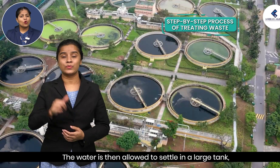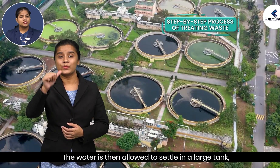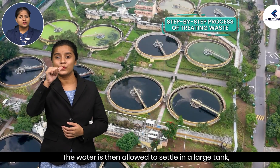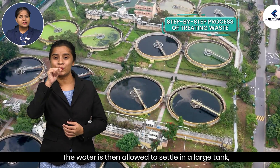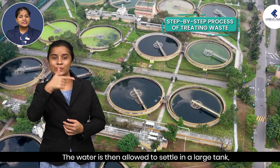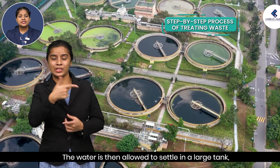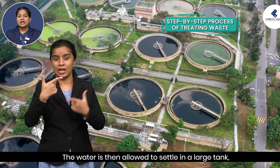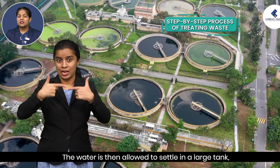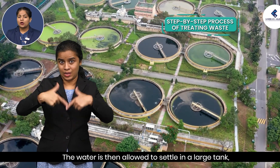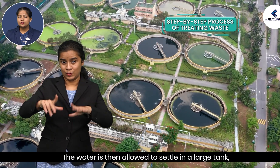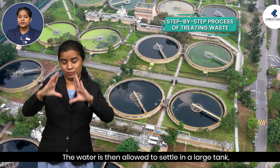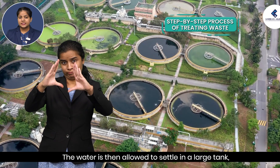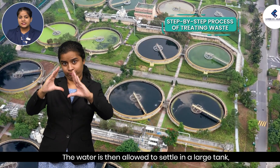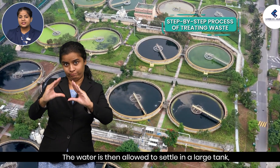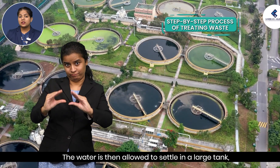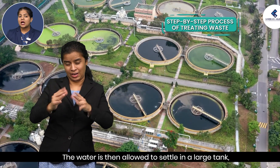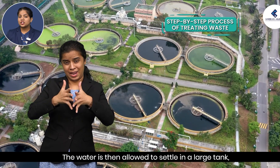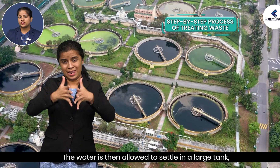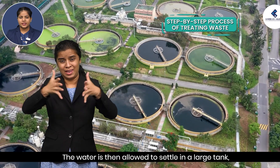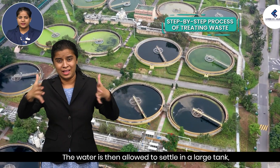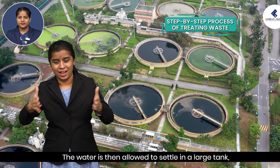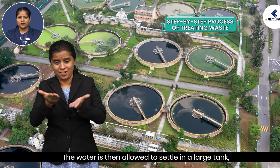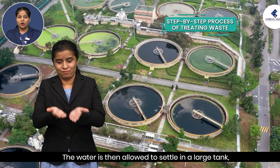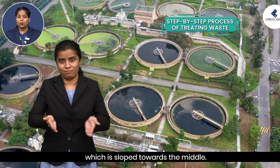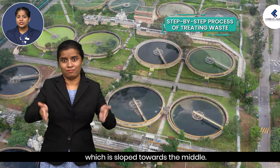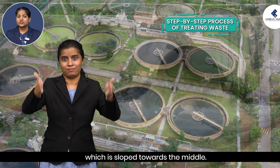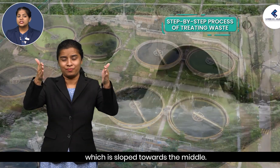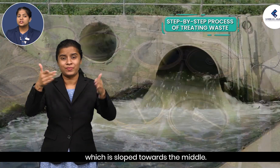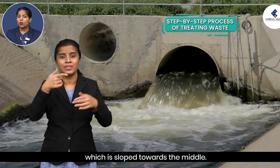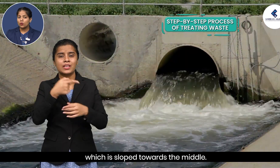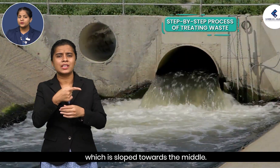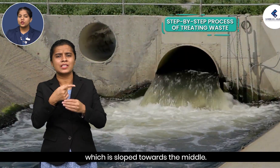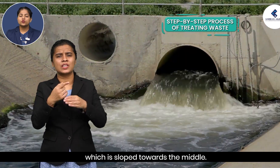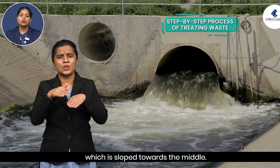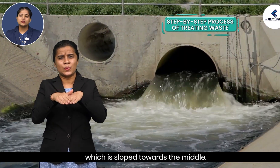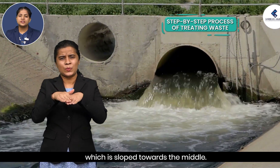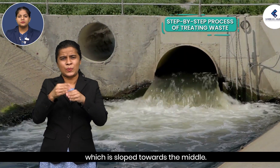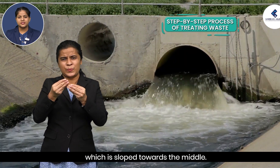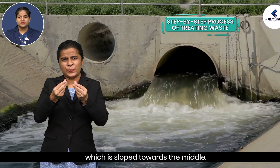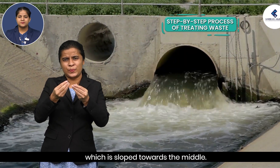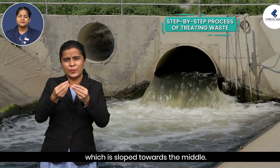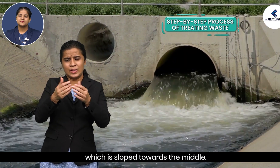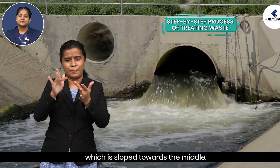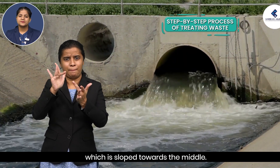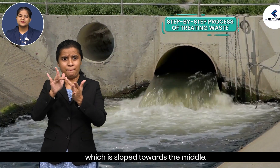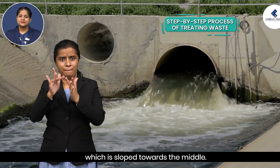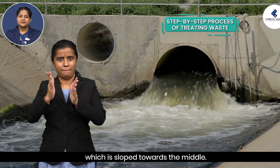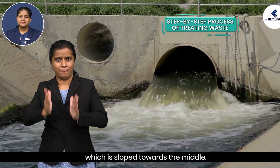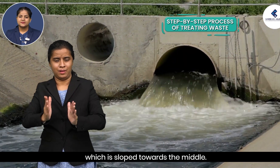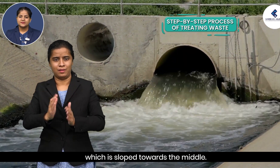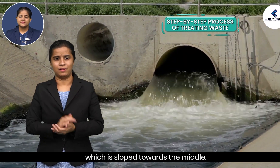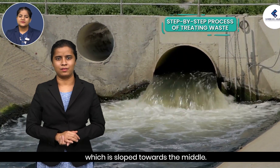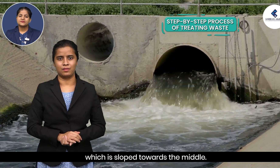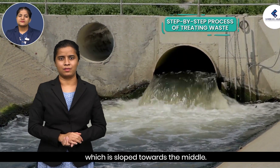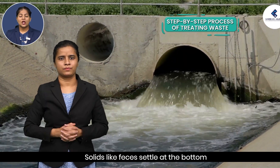The water is then allowed to settle in a large tank, which is sloped towards the middle.